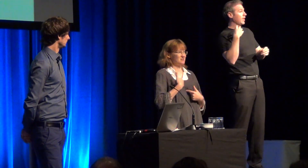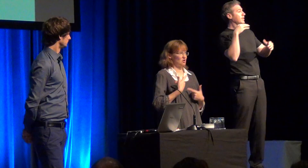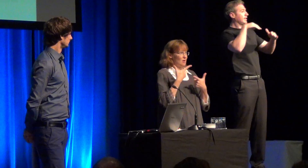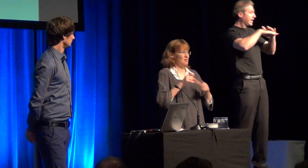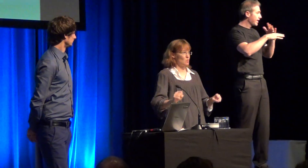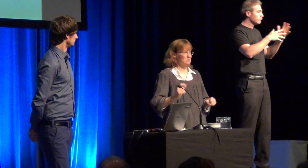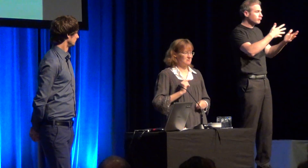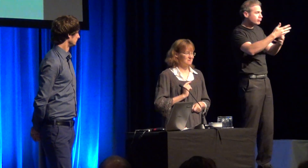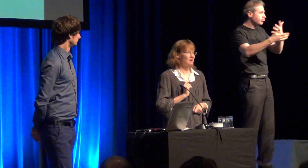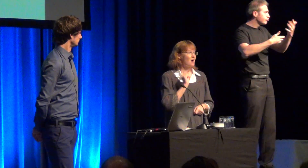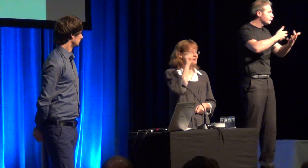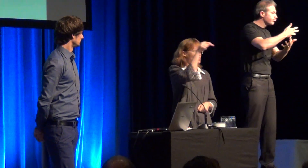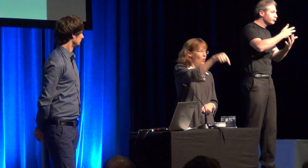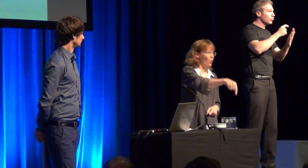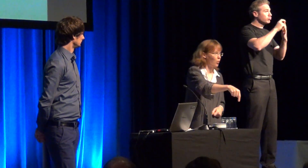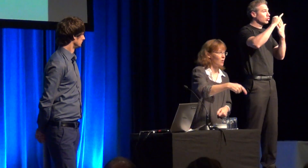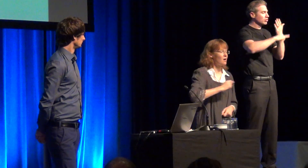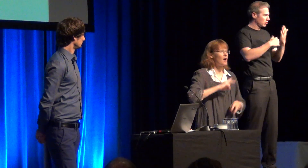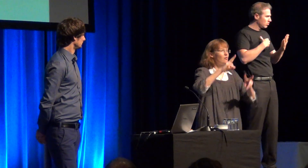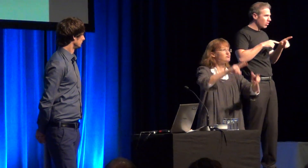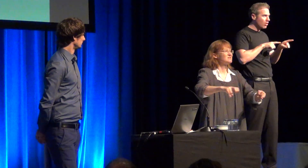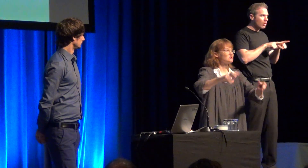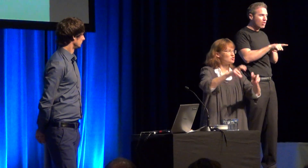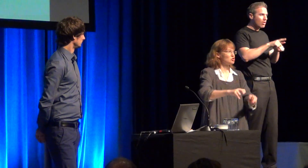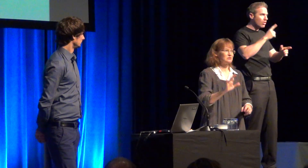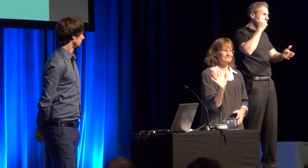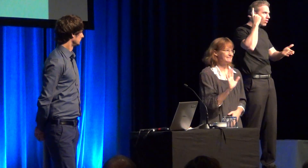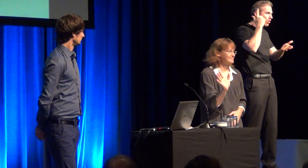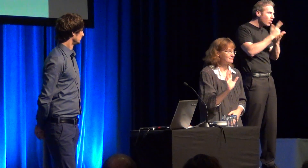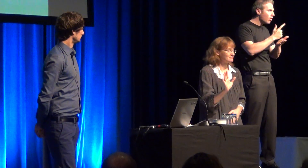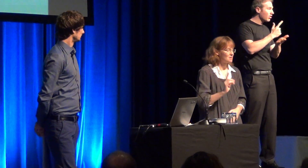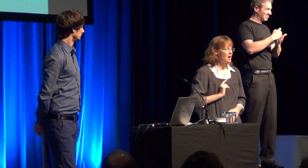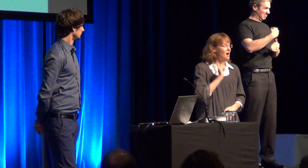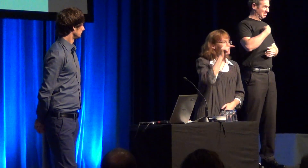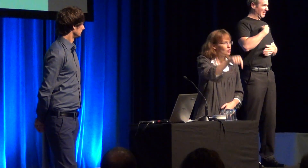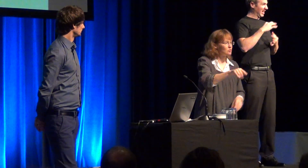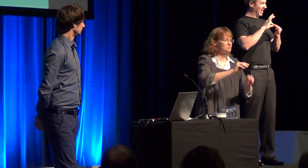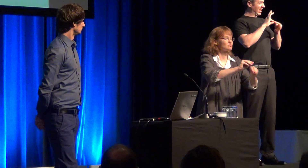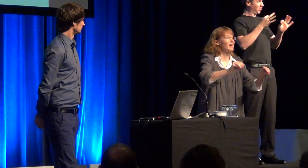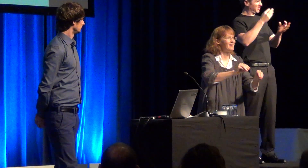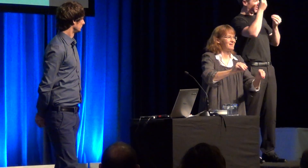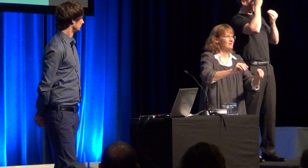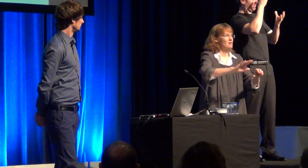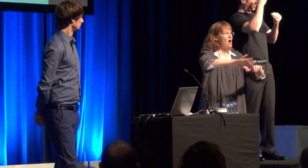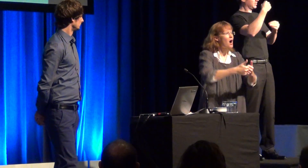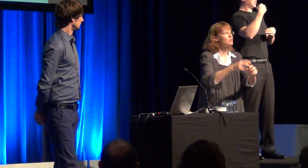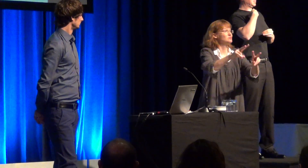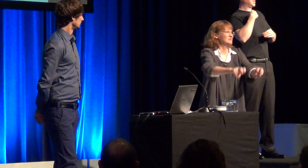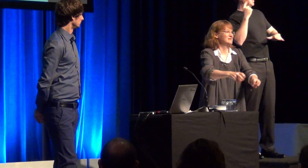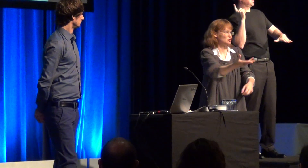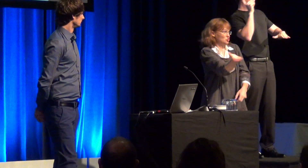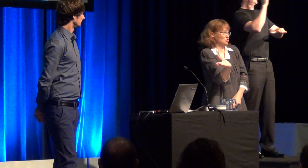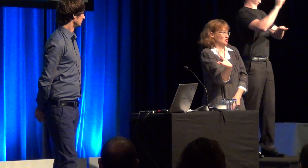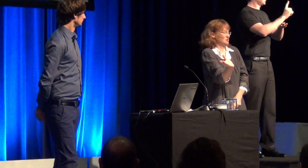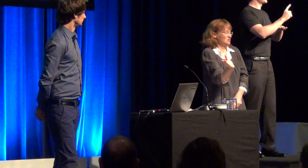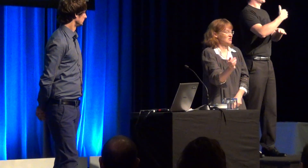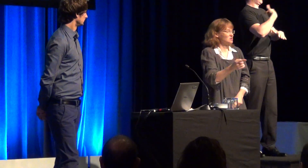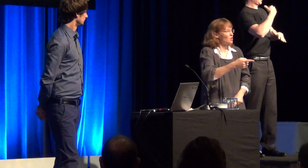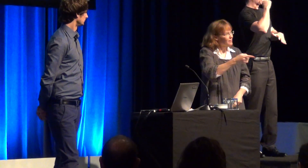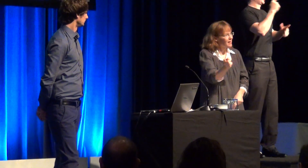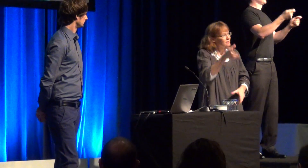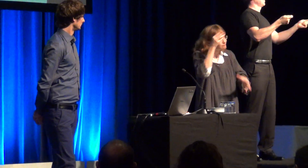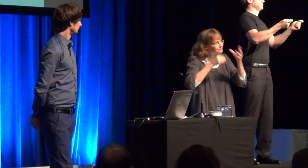means, for example, myself as a linguistics advisor, I wouldn't come into a country and conduct the research. I